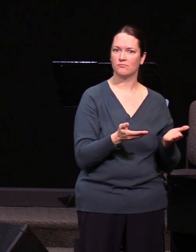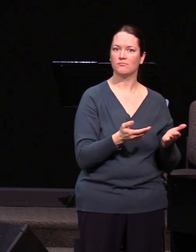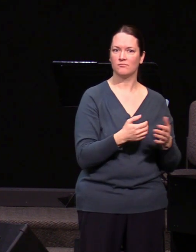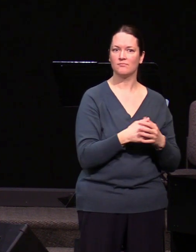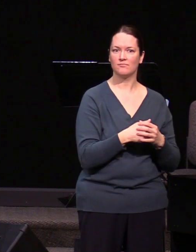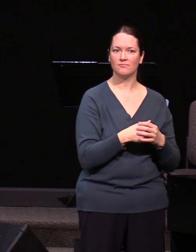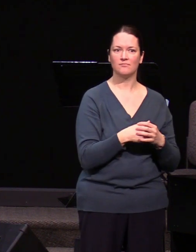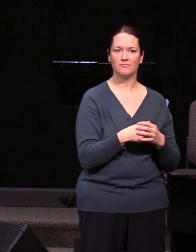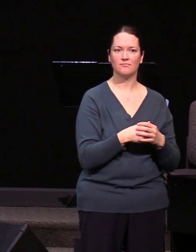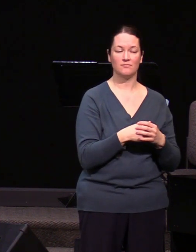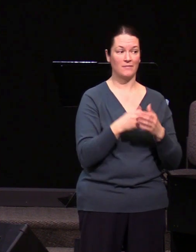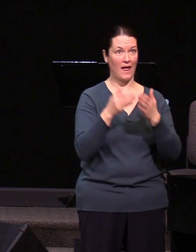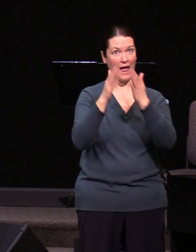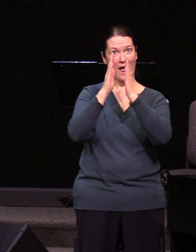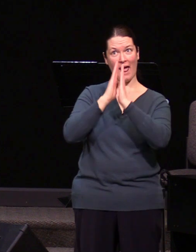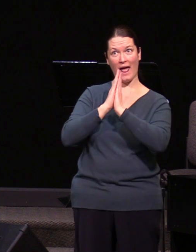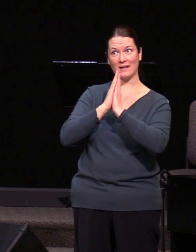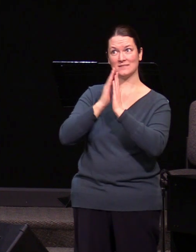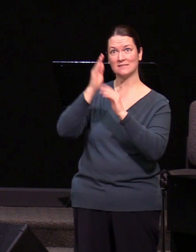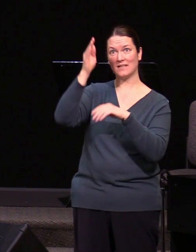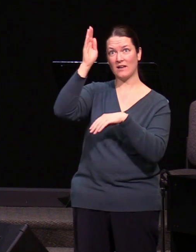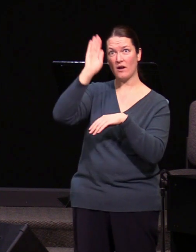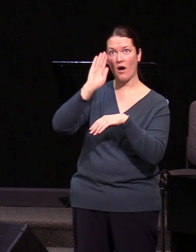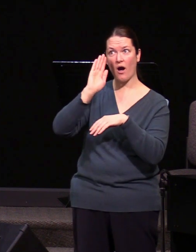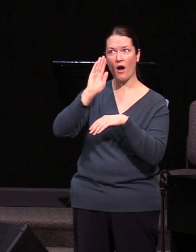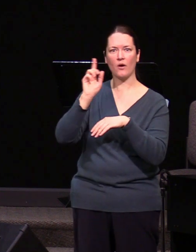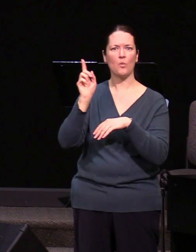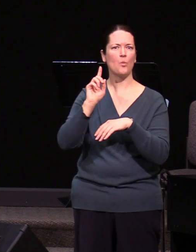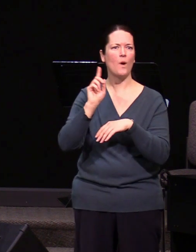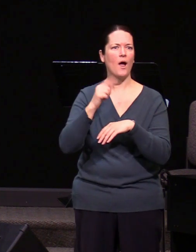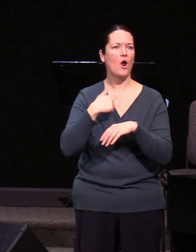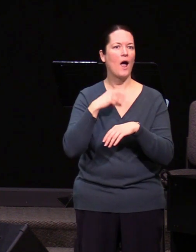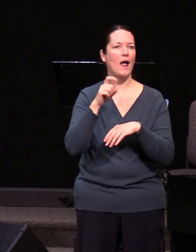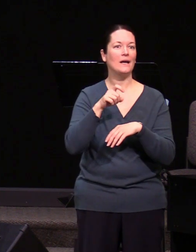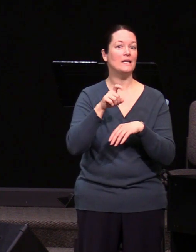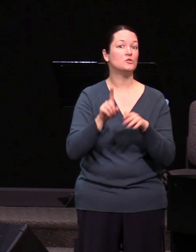In other words, asking God where we need to show up.